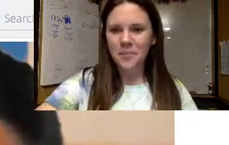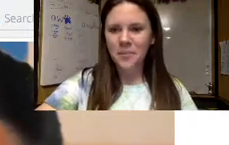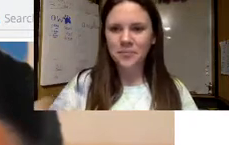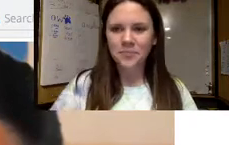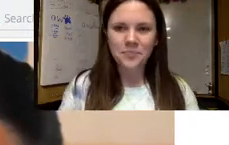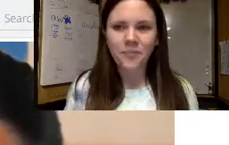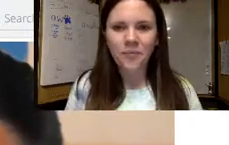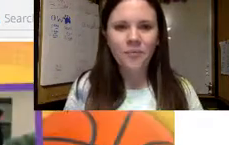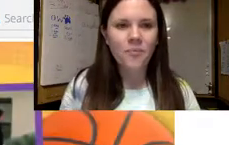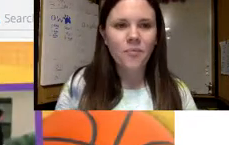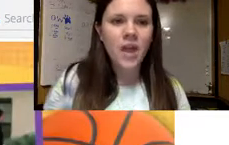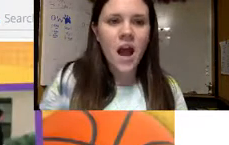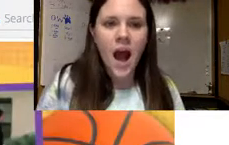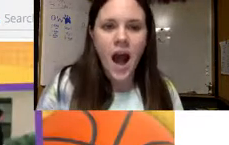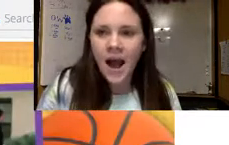simple.